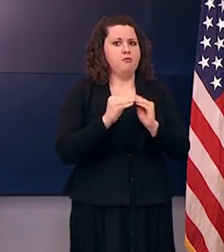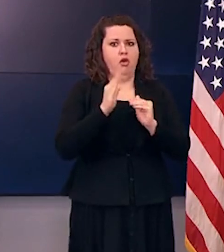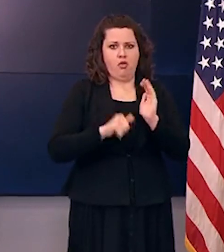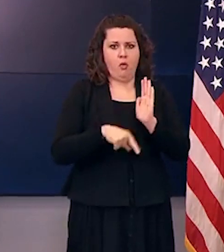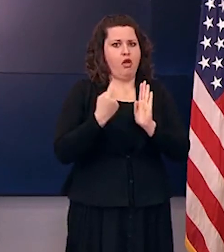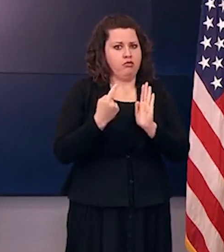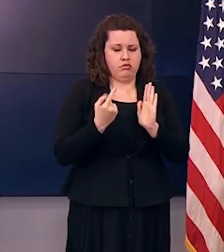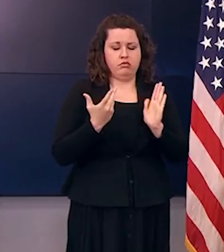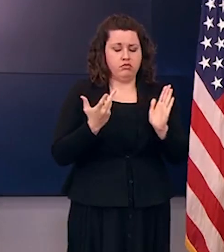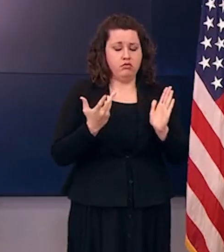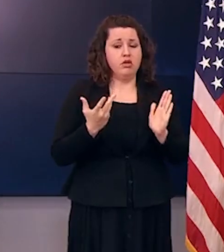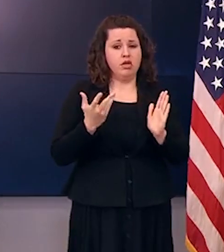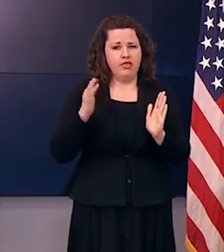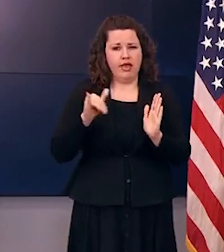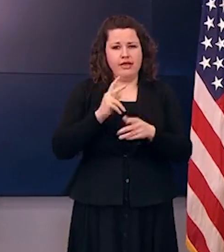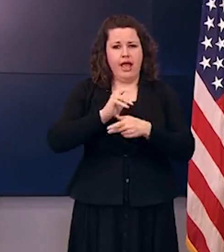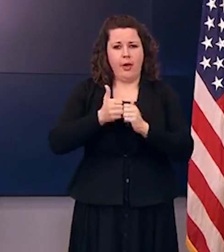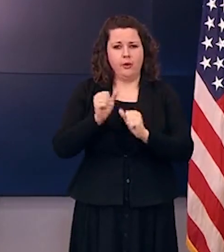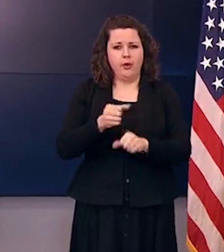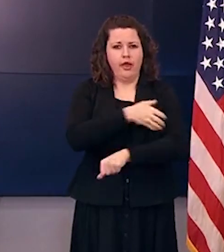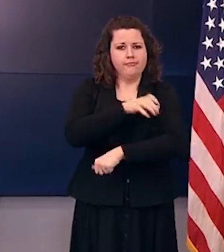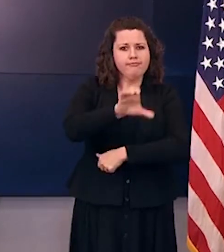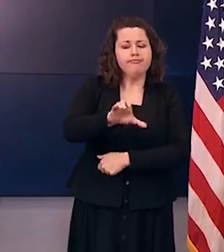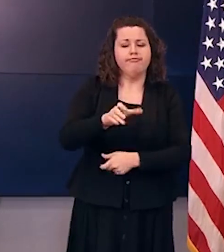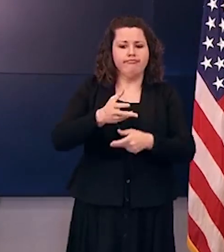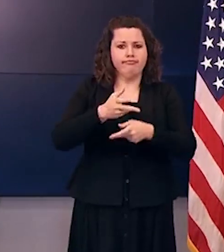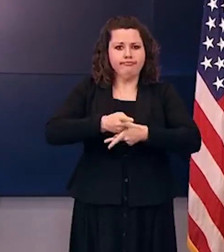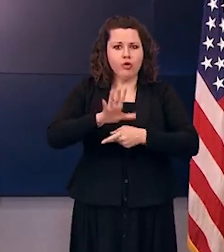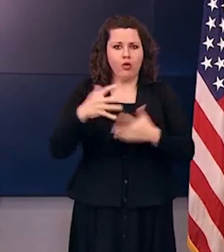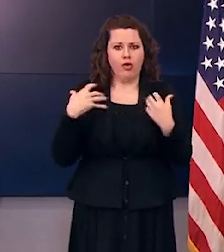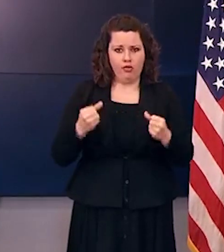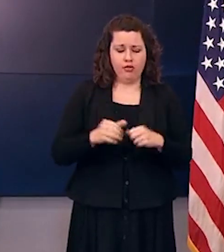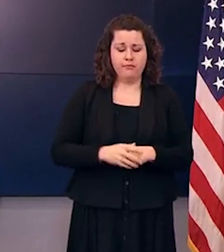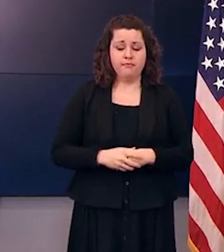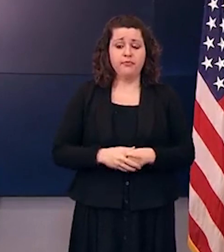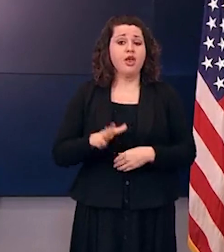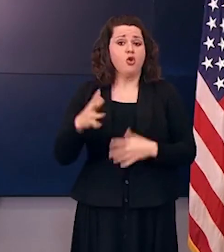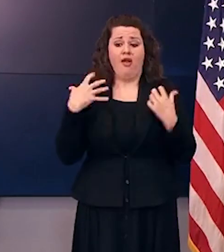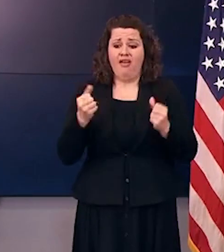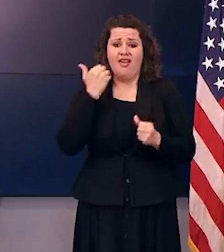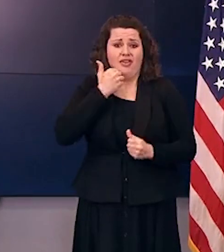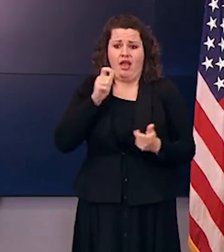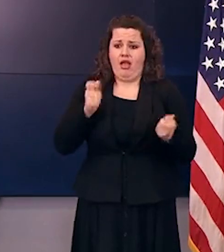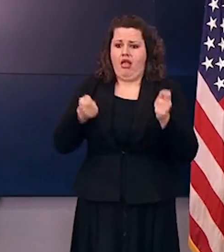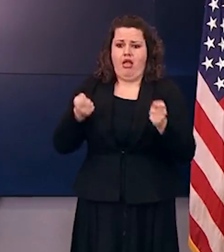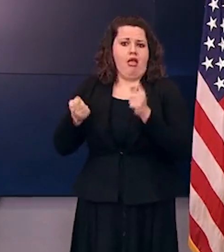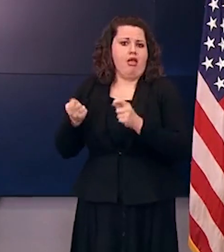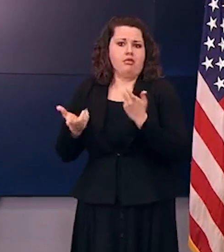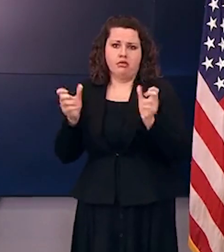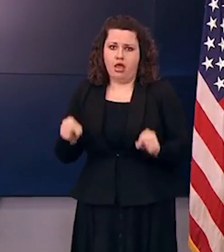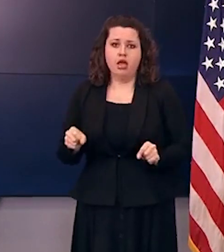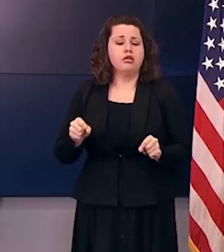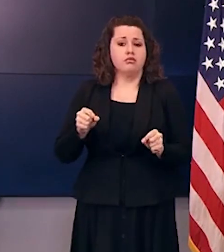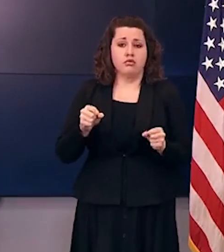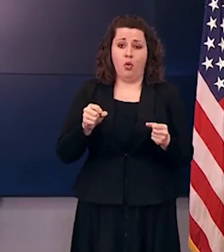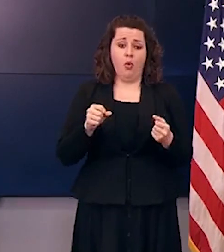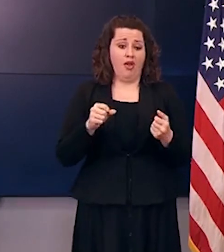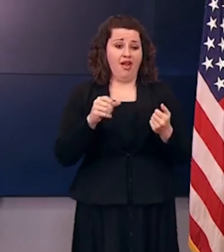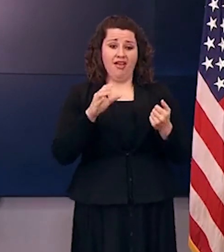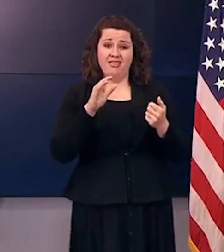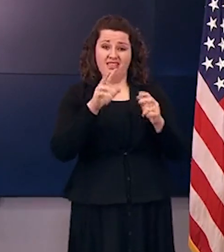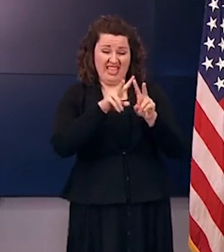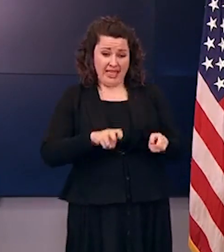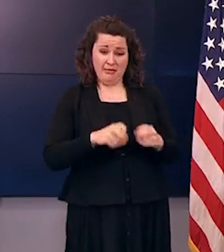the Assessment and Test Iowa app. Your health can change day to day, and there's no limit to how many times you can complete the